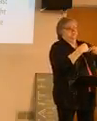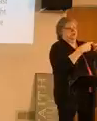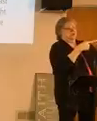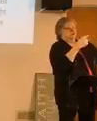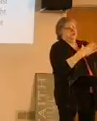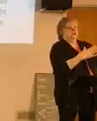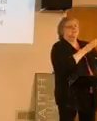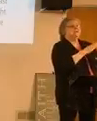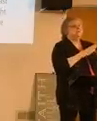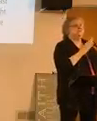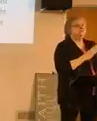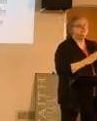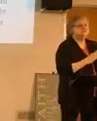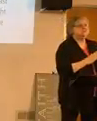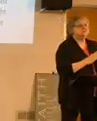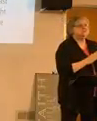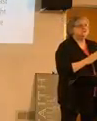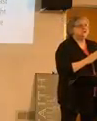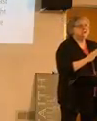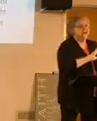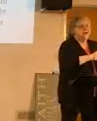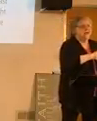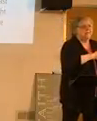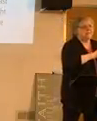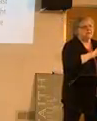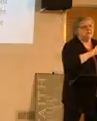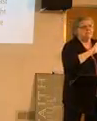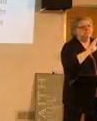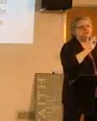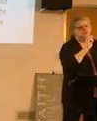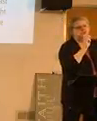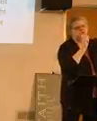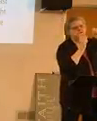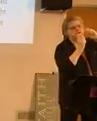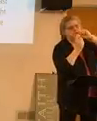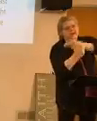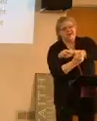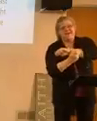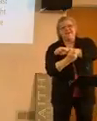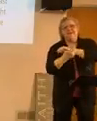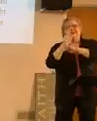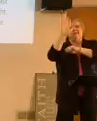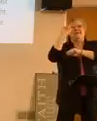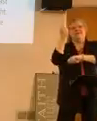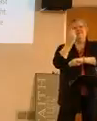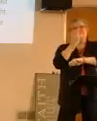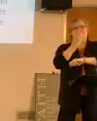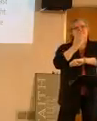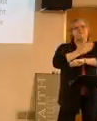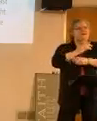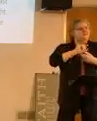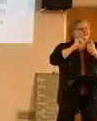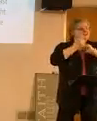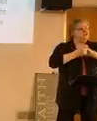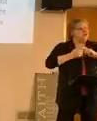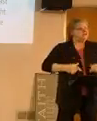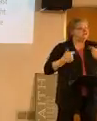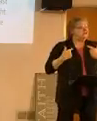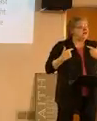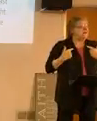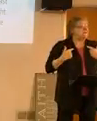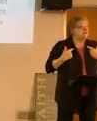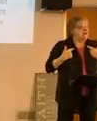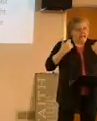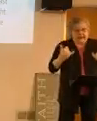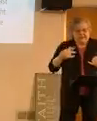enemy to other people groups, and suddenly, as God works his grace in his life, changes him to where Paul saw